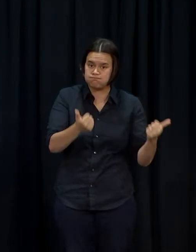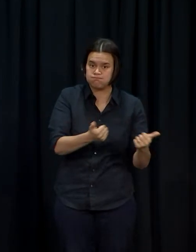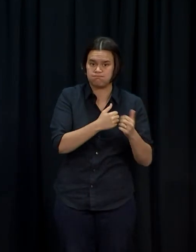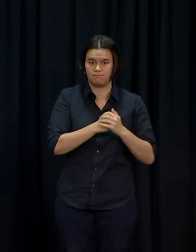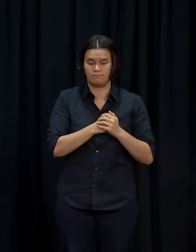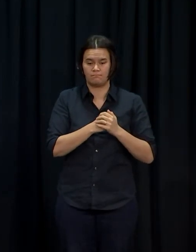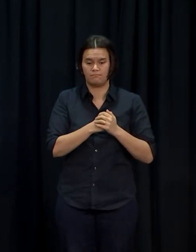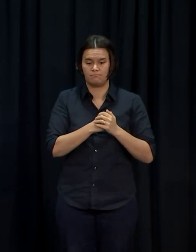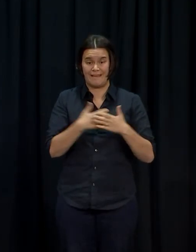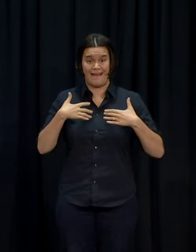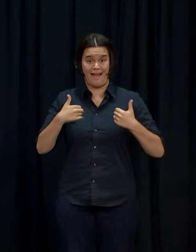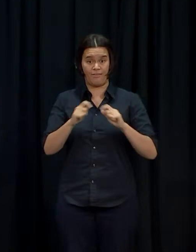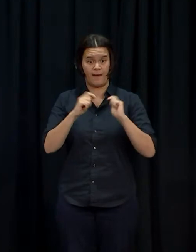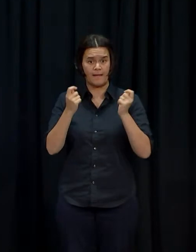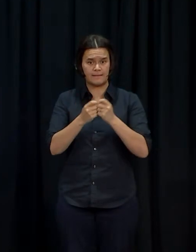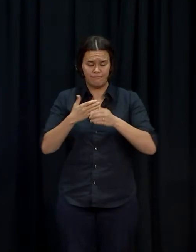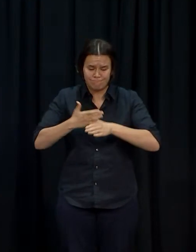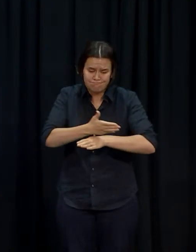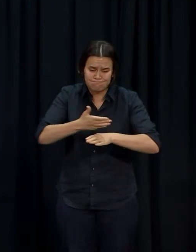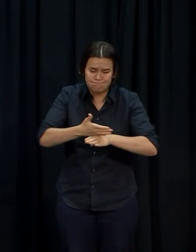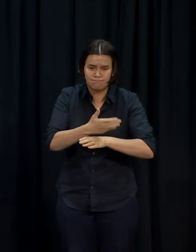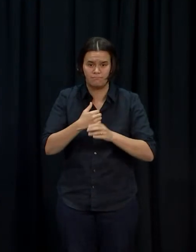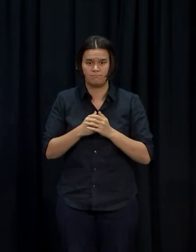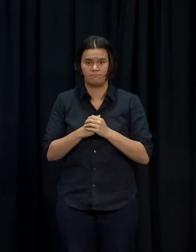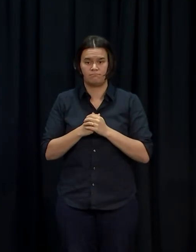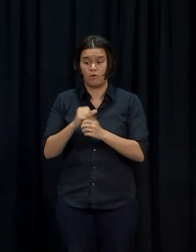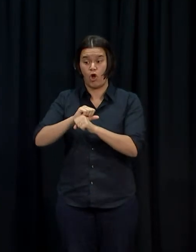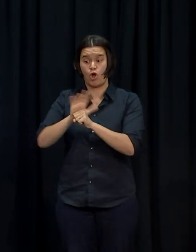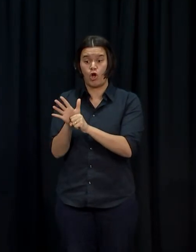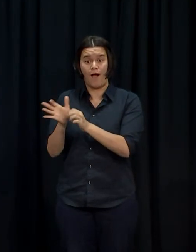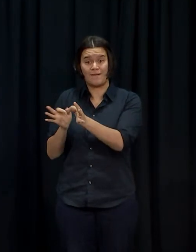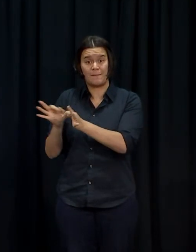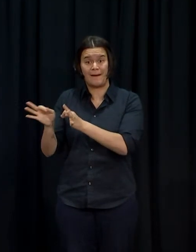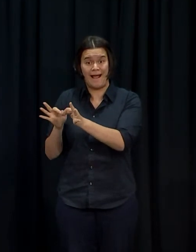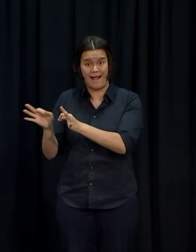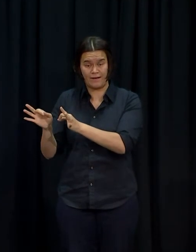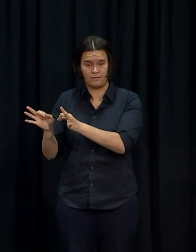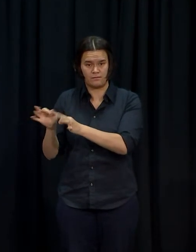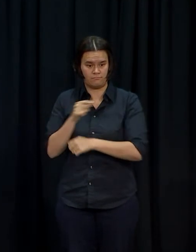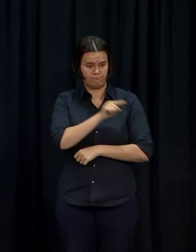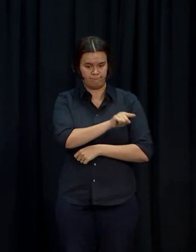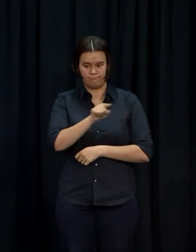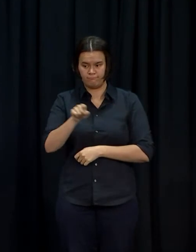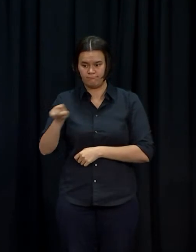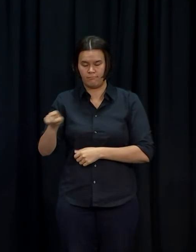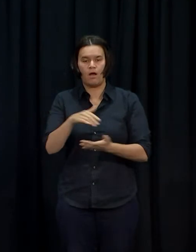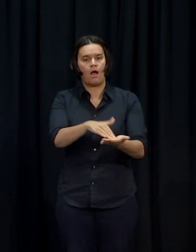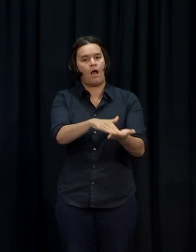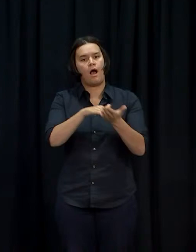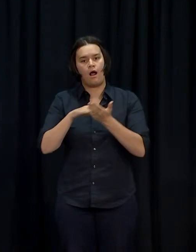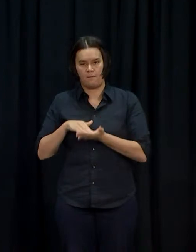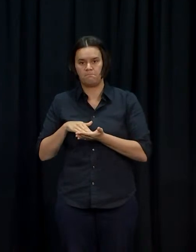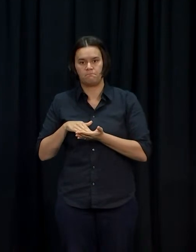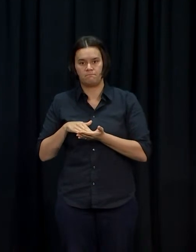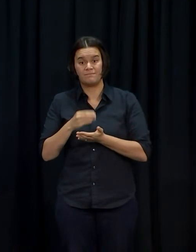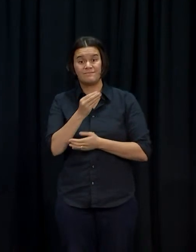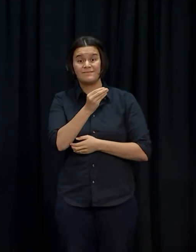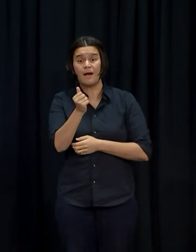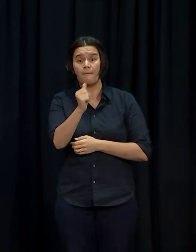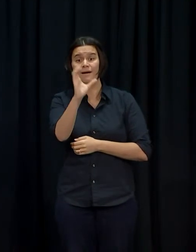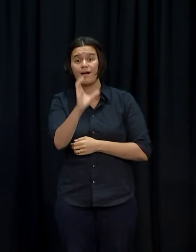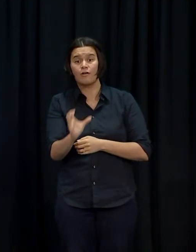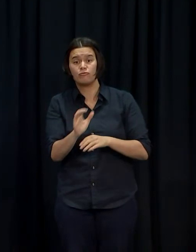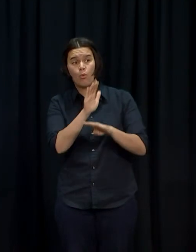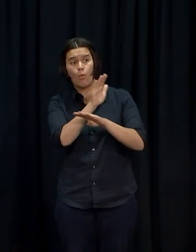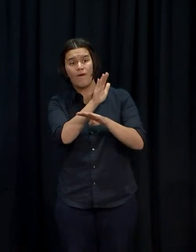public health team, and the COVID protection framework have meant we have been able to do what many countries around the world could not do.